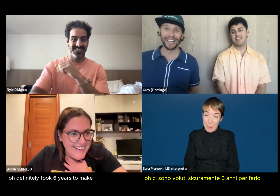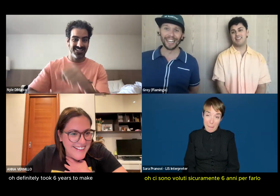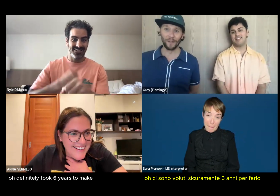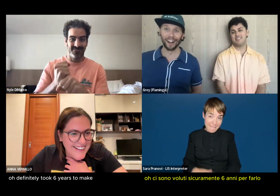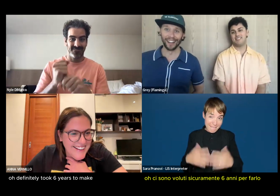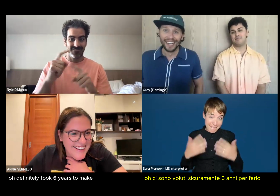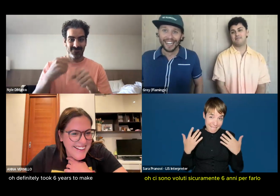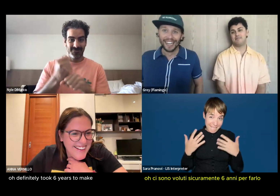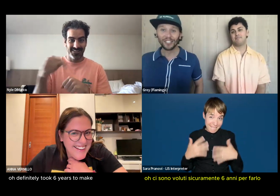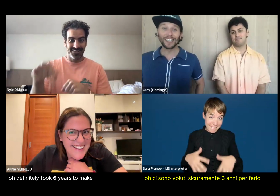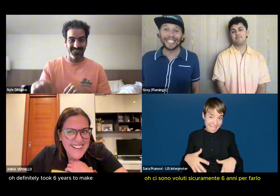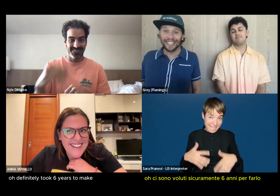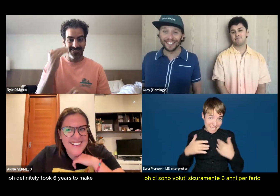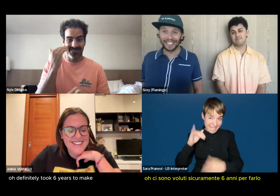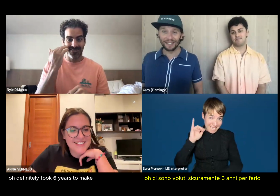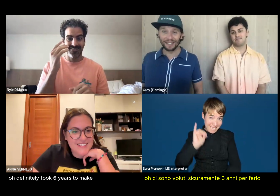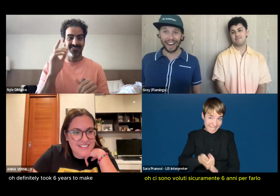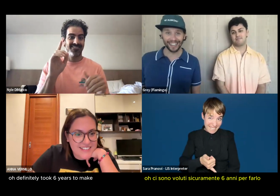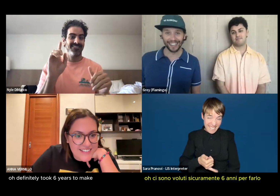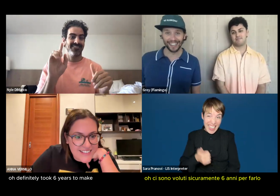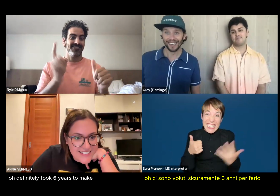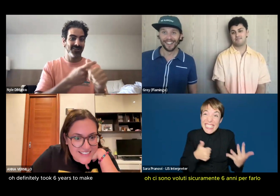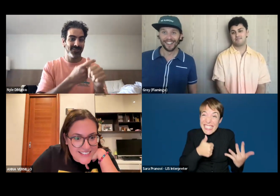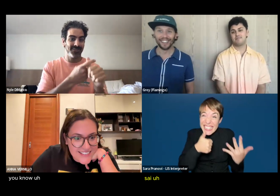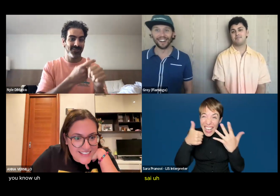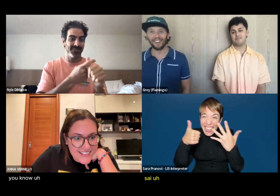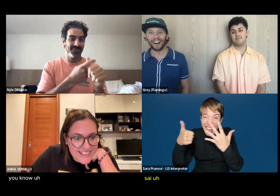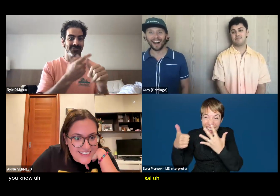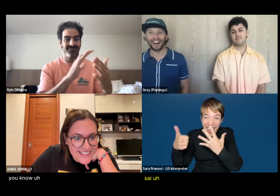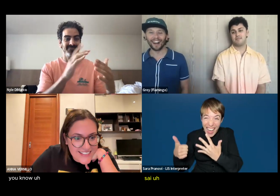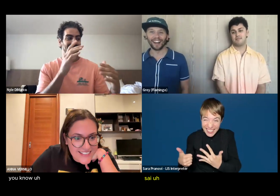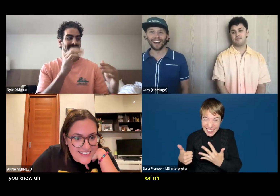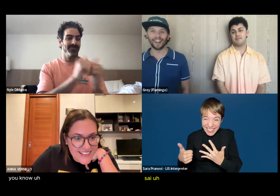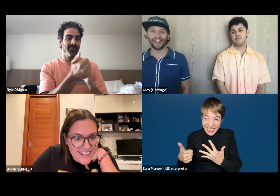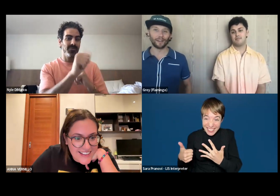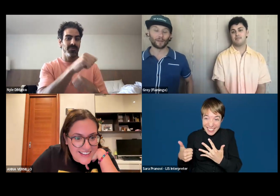Oh, definitely. Took 6 years to make,